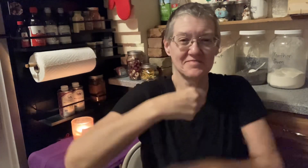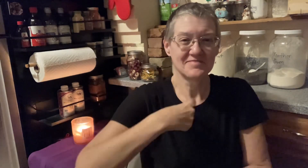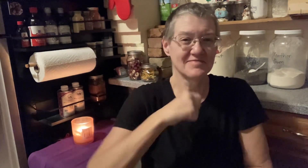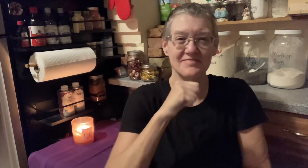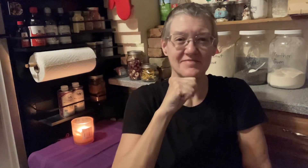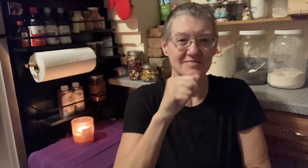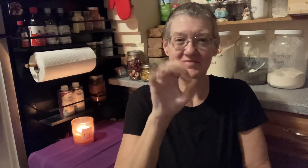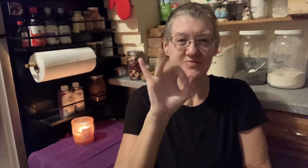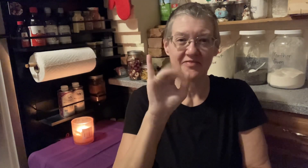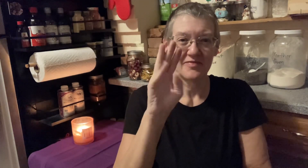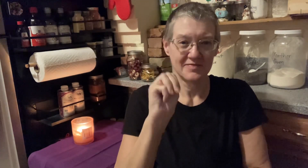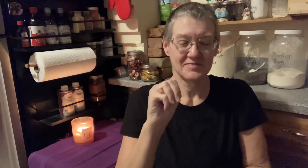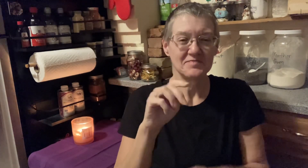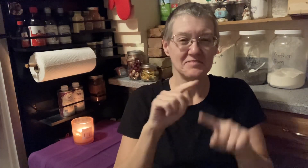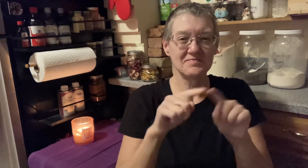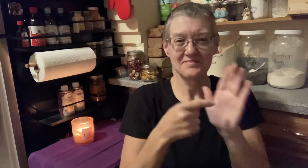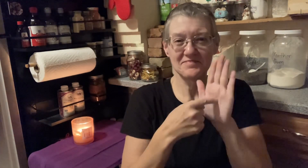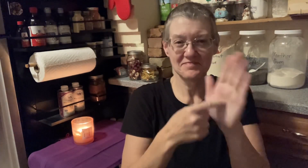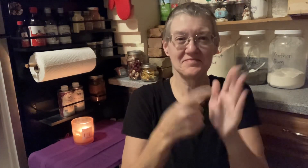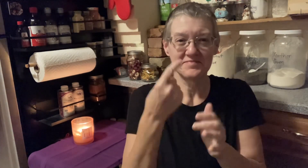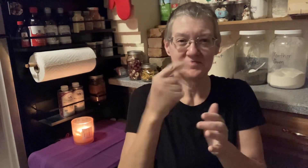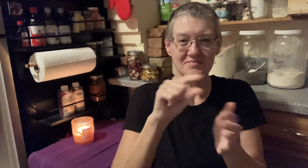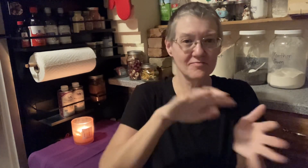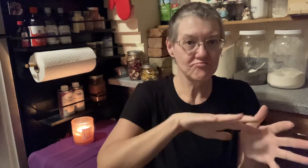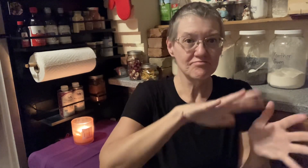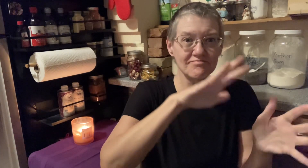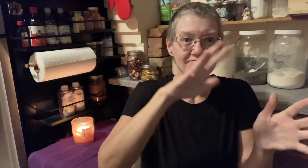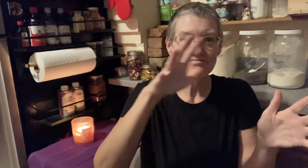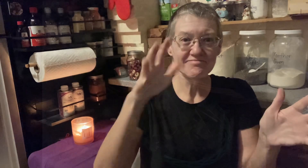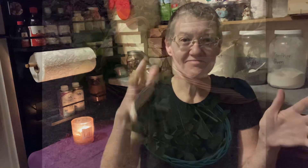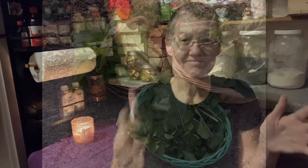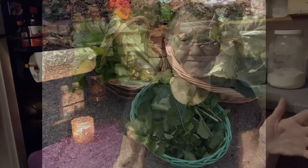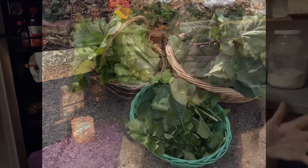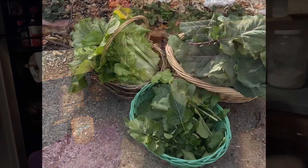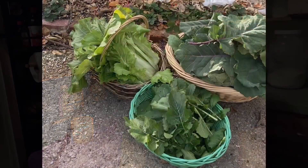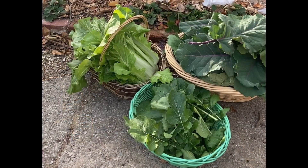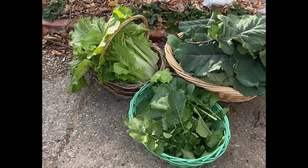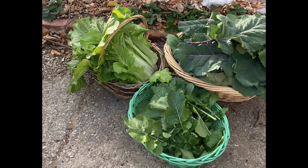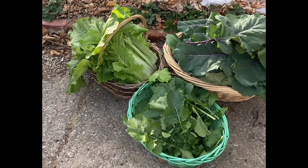low tunnel to protect the green, so I didn't film it. But let me show you the harvest.